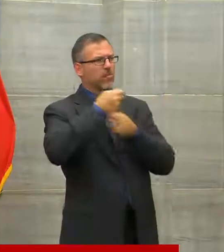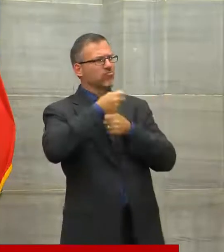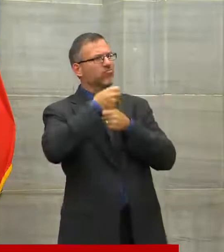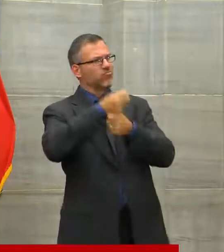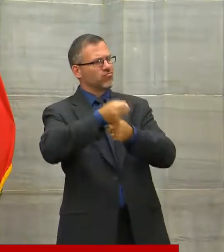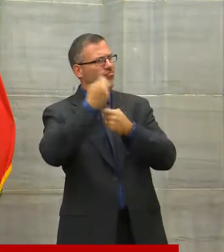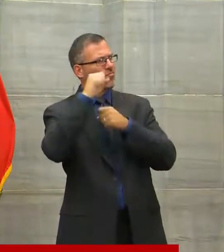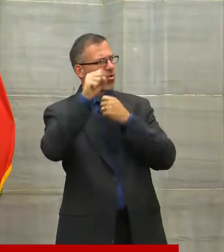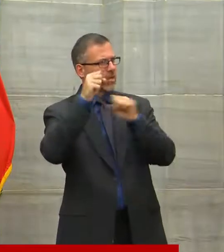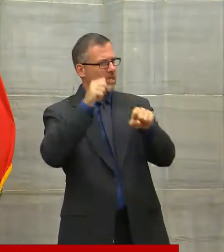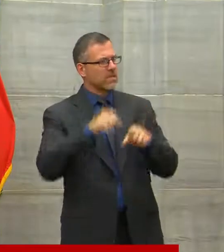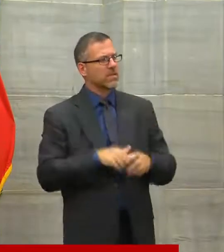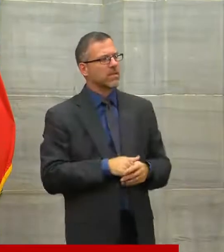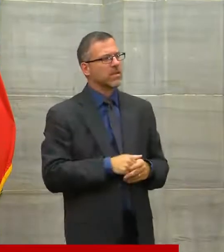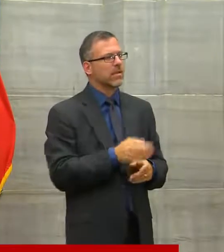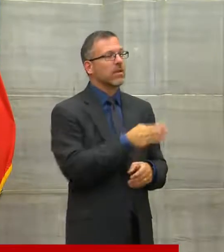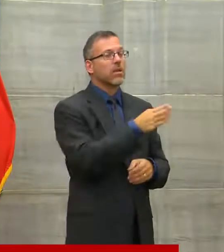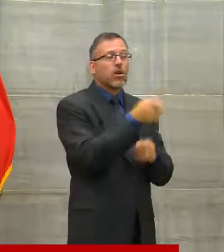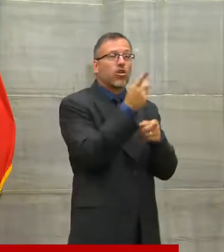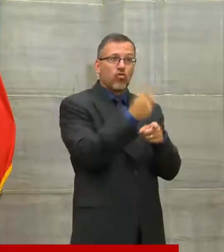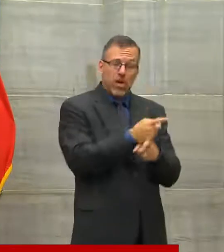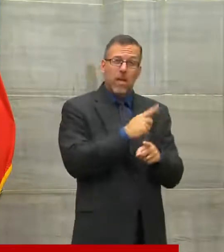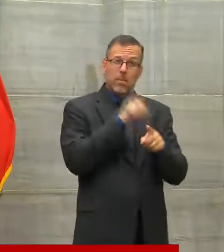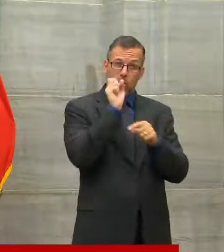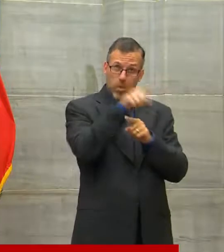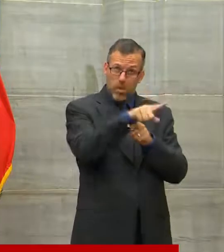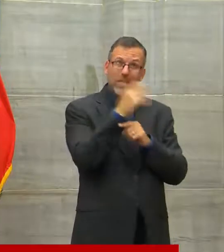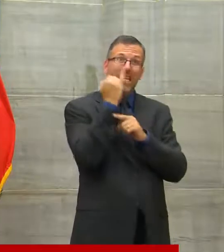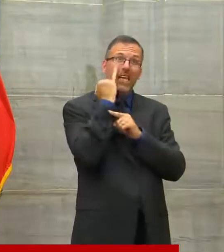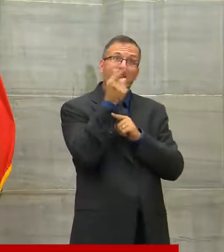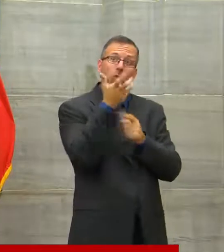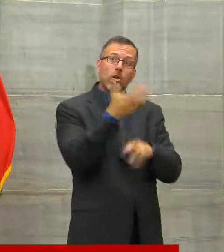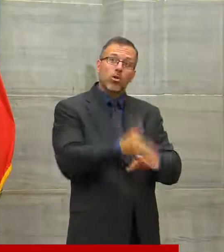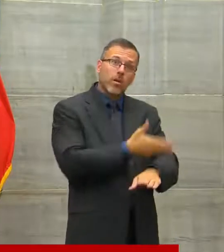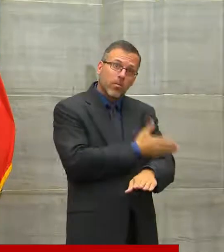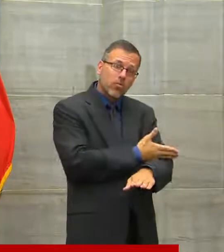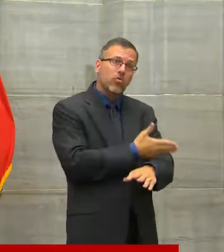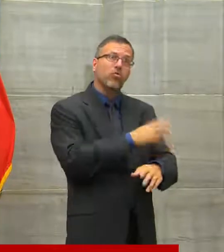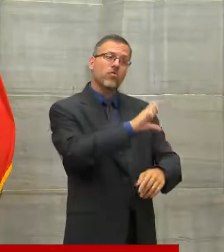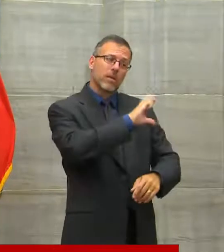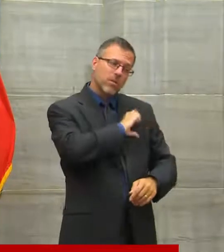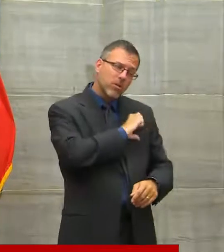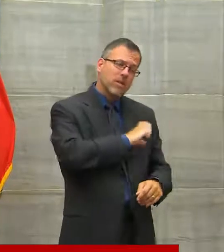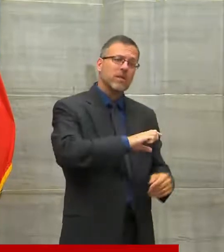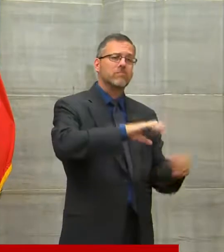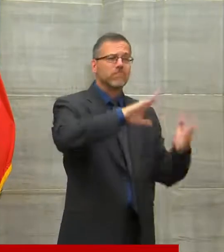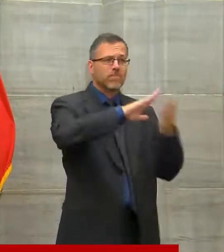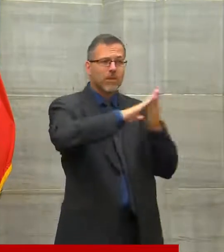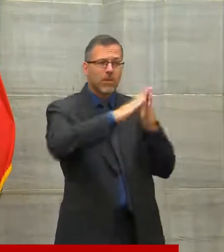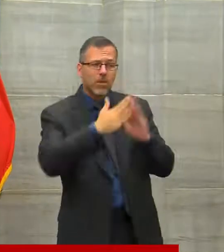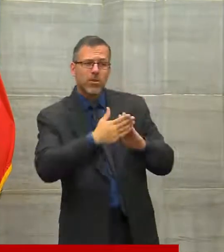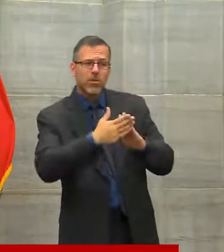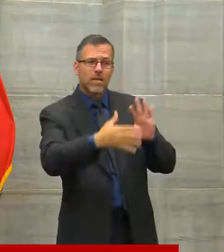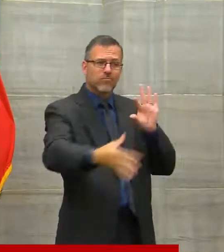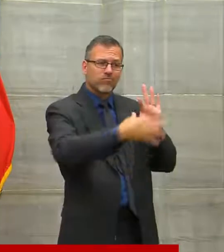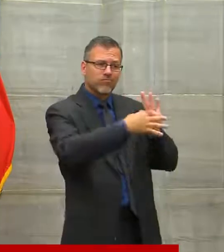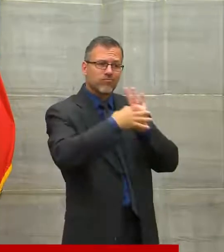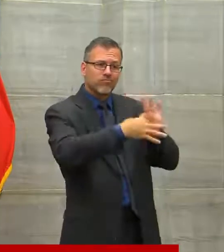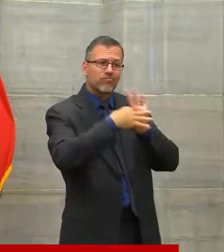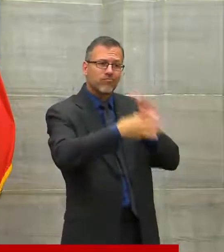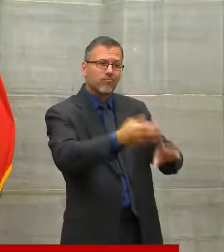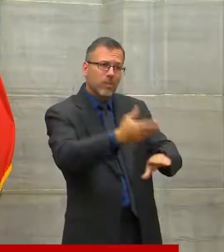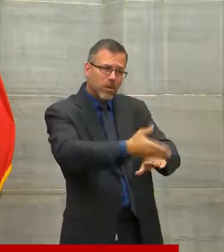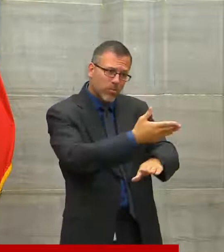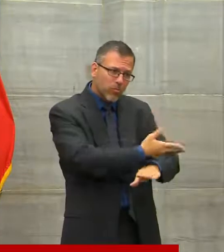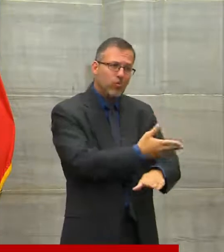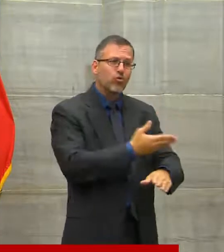question is, if you're focusing on building rapport and community policing and improving relationships between